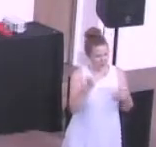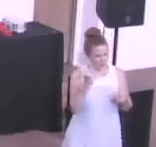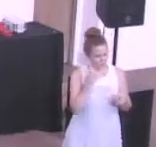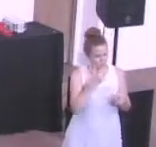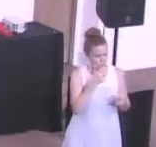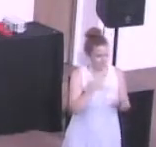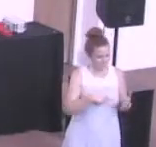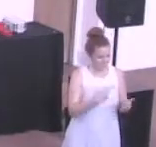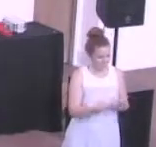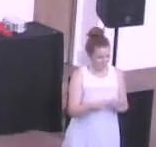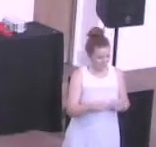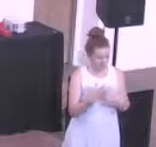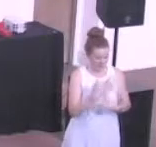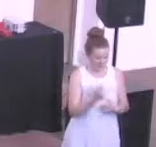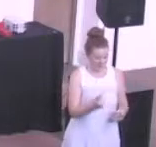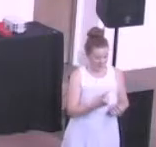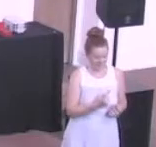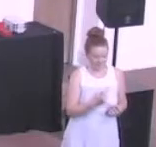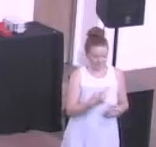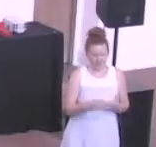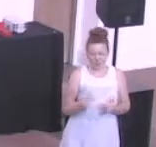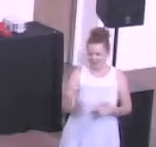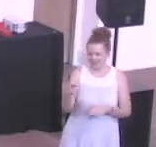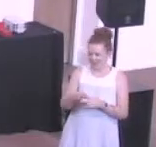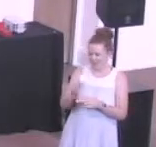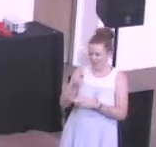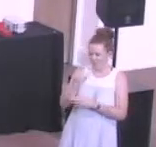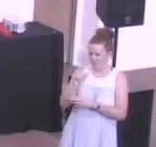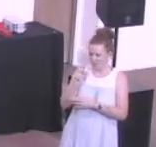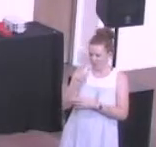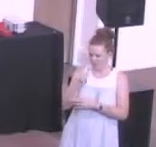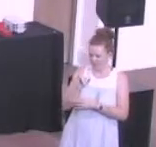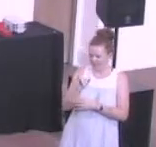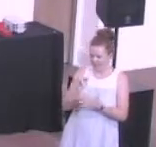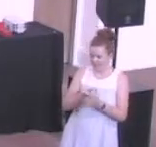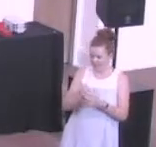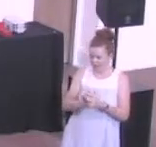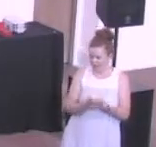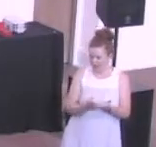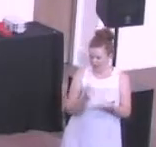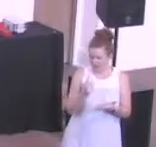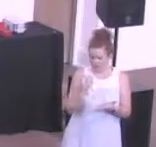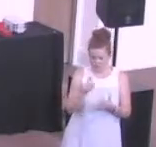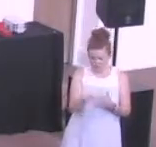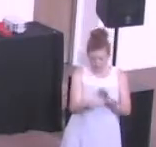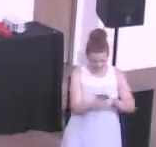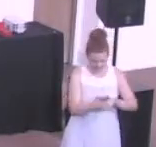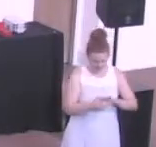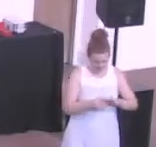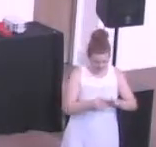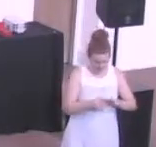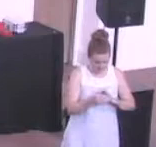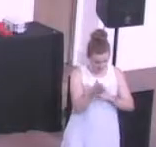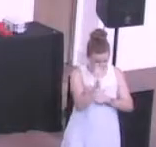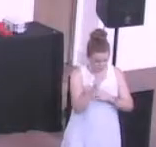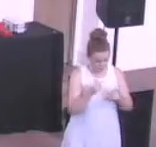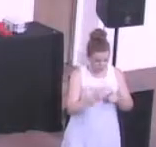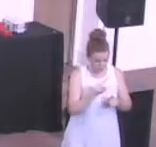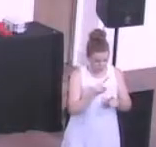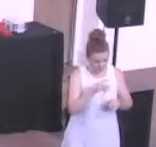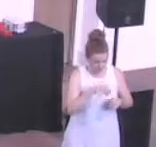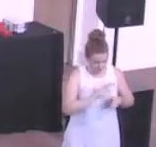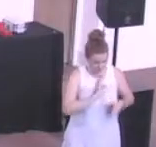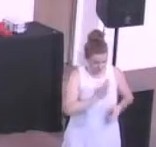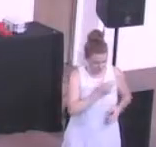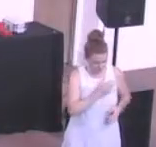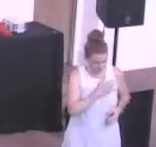Yeah. What's your name? Randy. Okay, Randy. Do me a favor. The Bible says that we're supposed to hide God's word in our... Okay, young